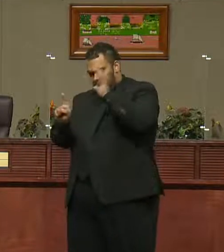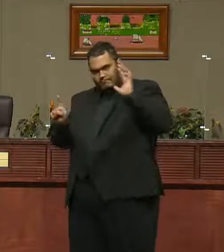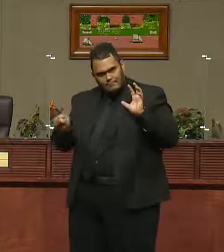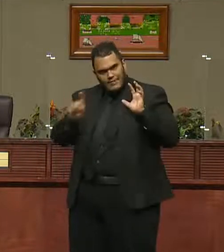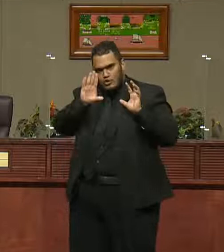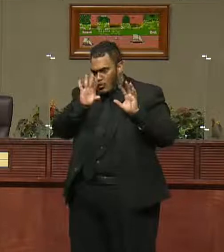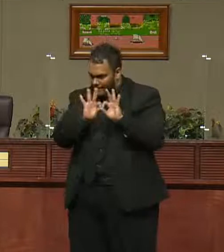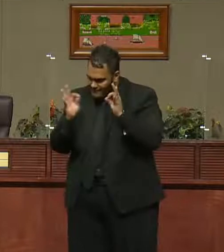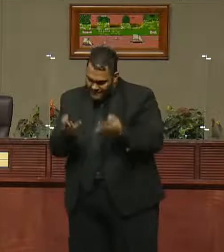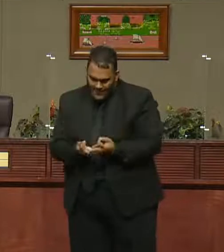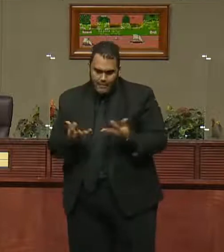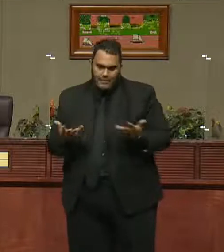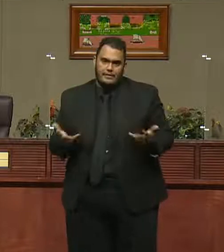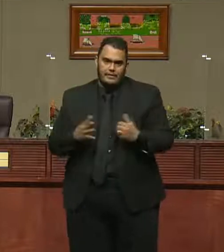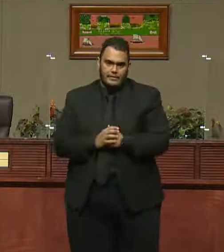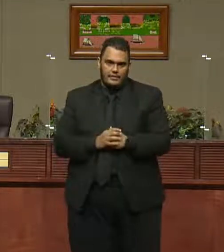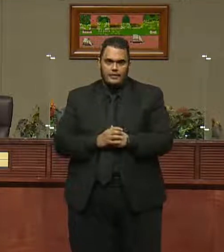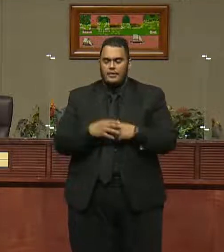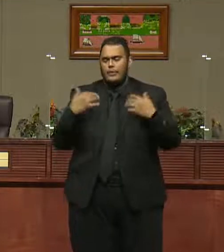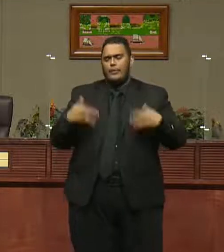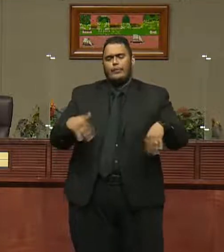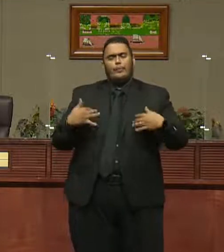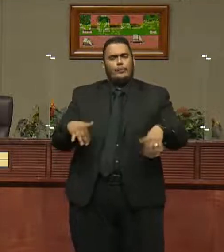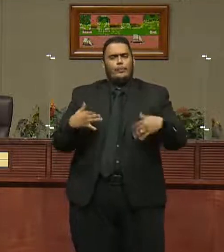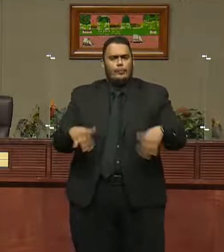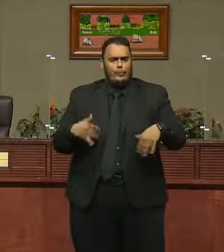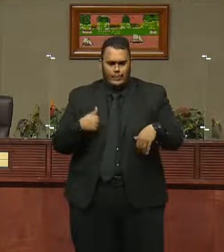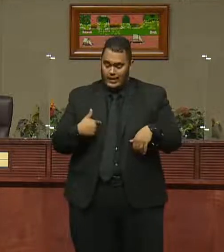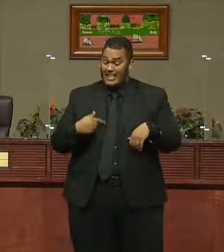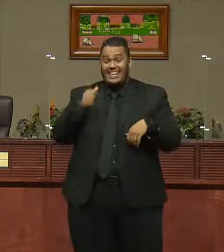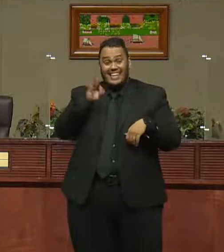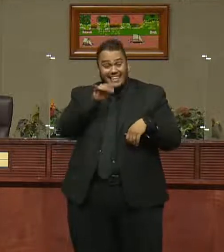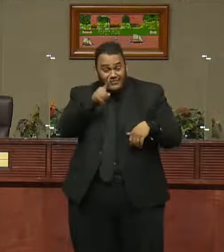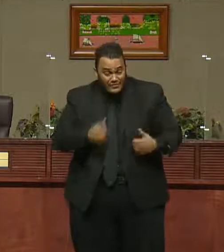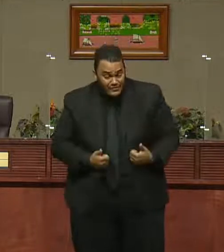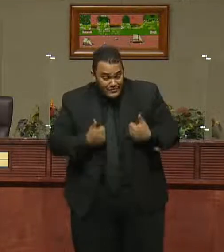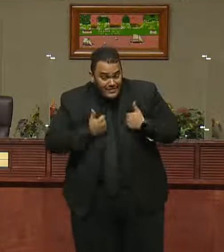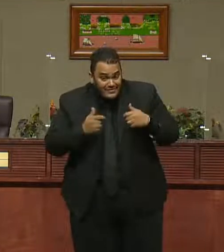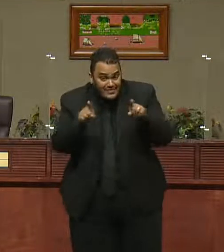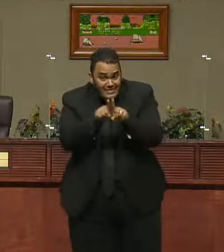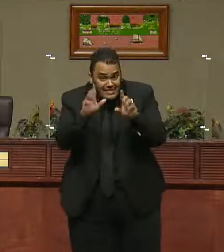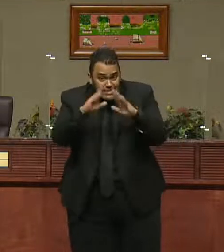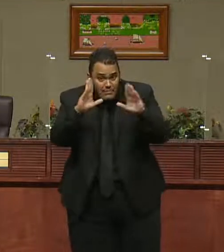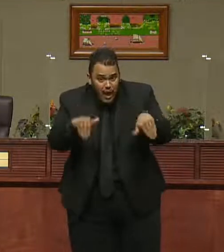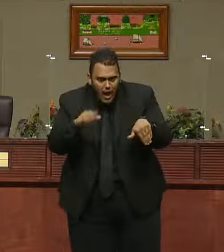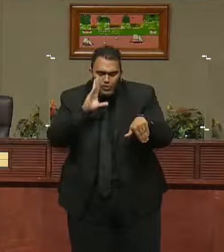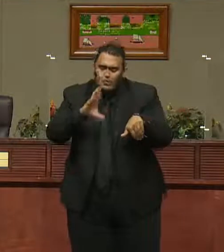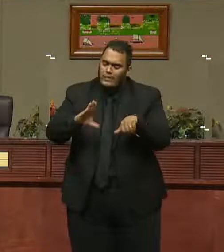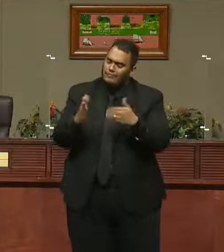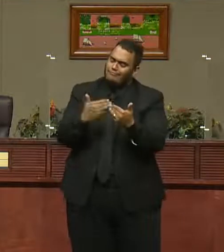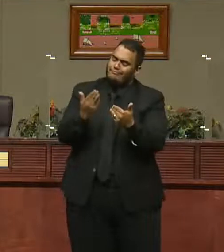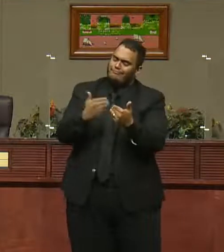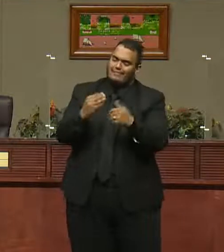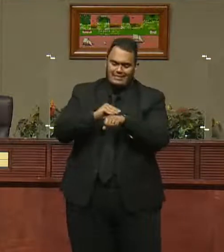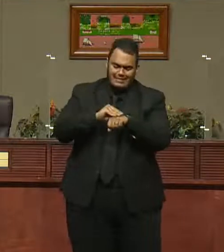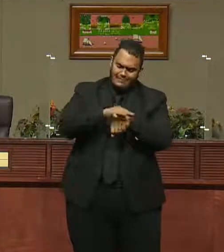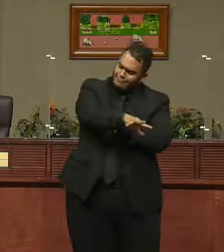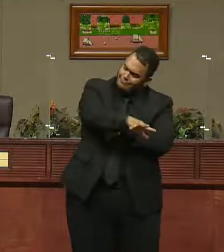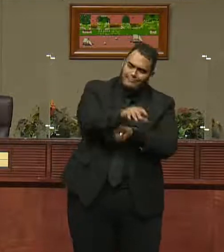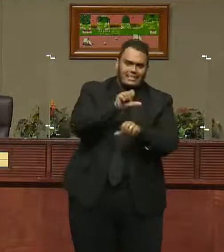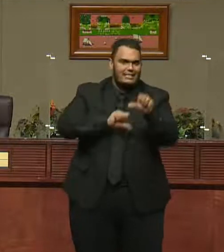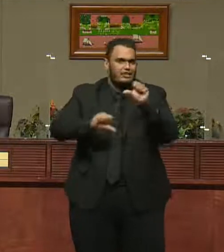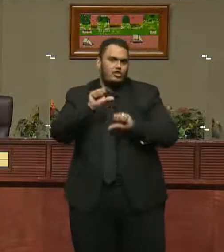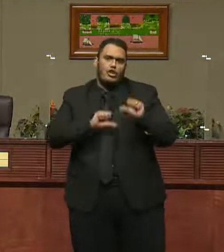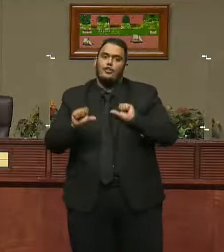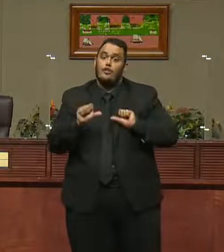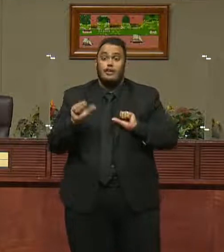that it's very contagious inside the same household because you're sharing the same living space. You have people get very comfortable around